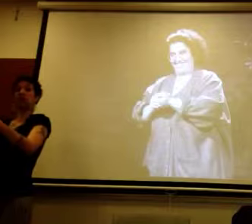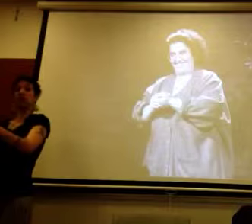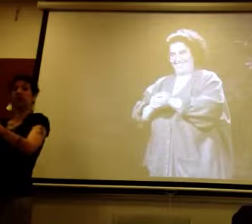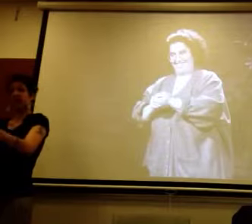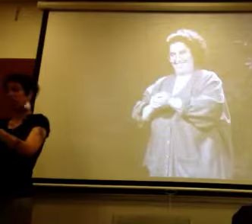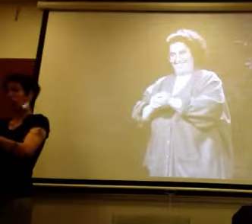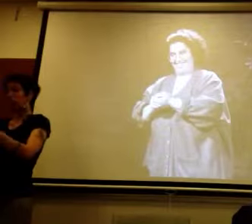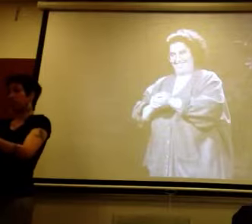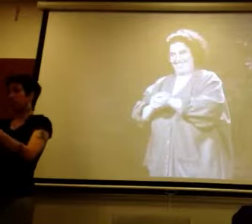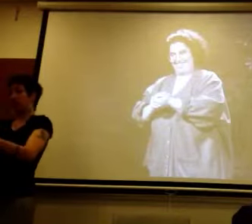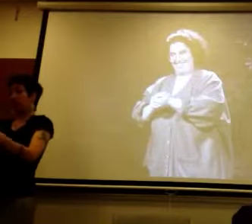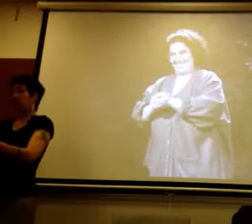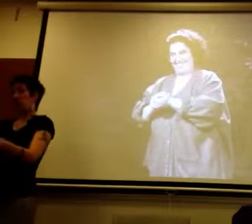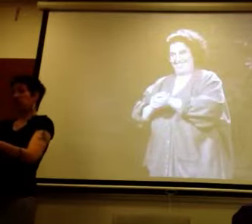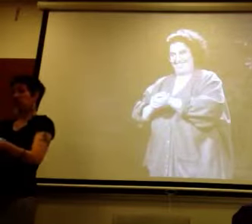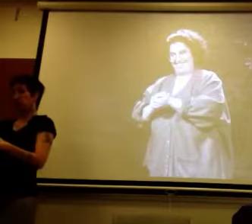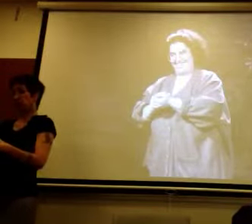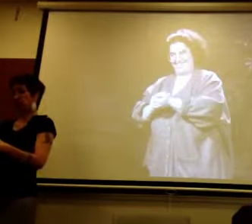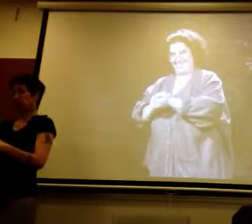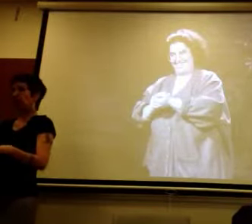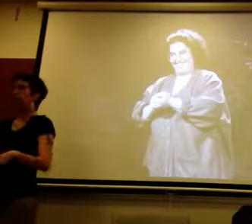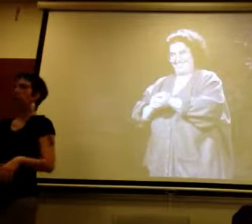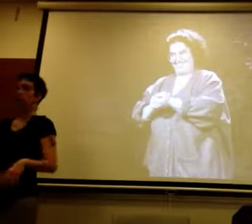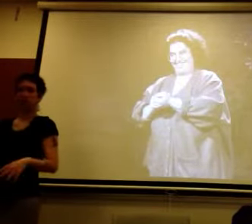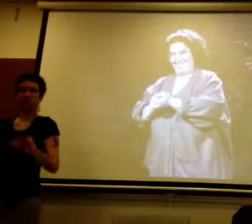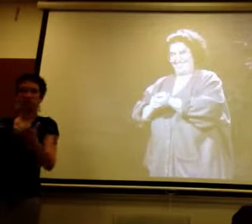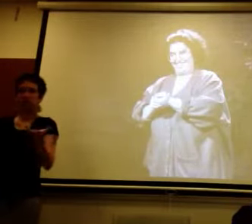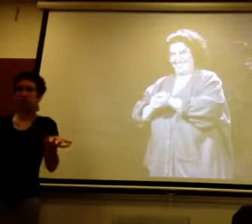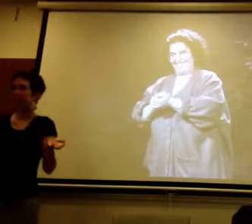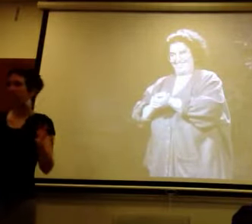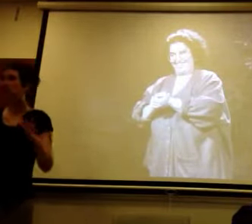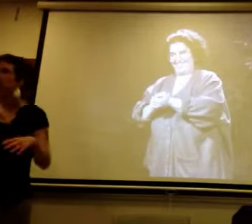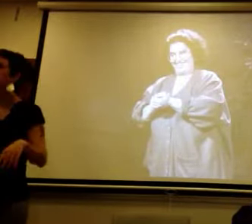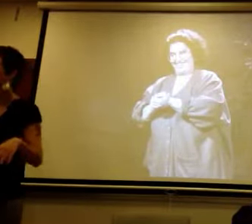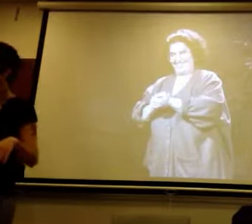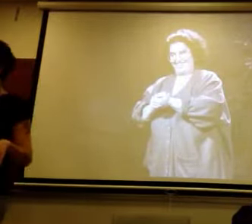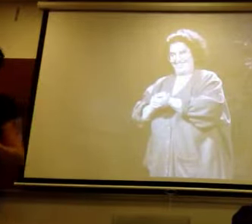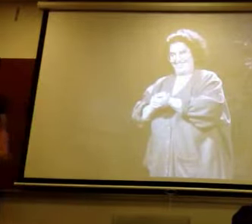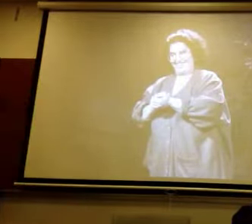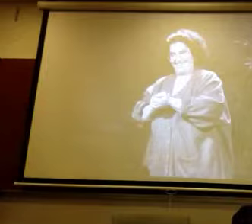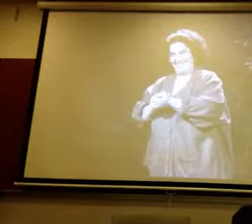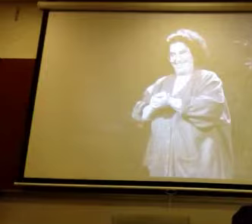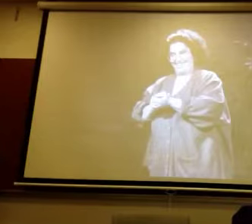little antibody factory for a moment. So, And I remember her saying that, but I didn't feel like,